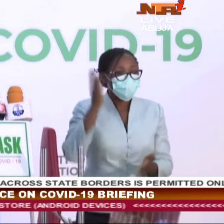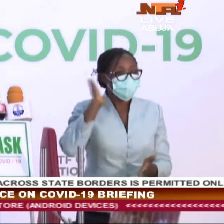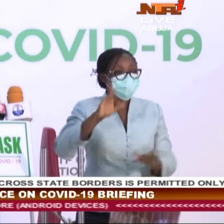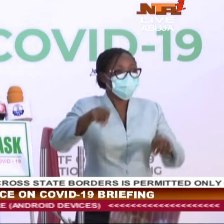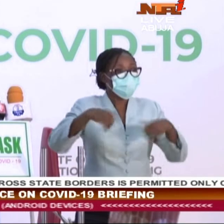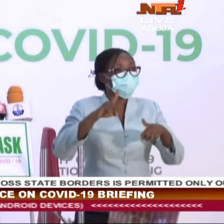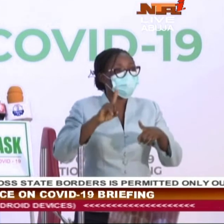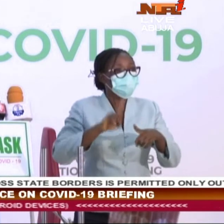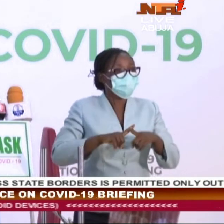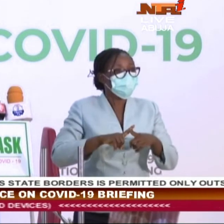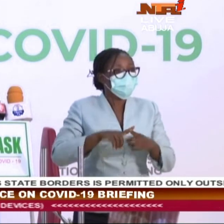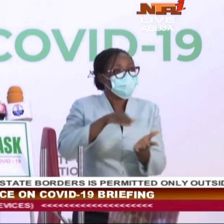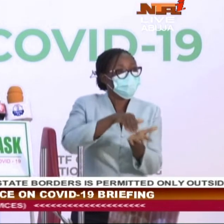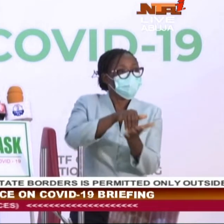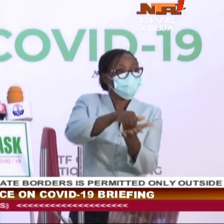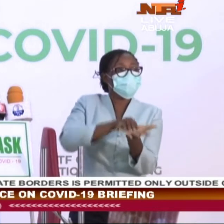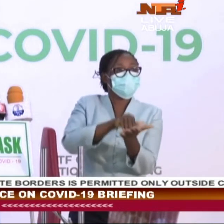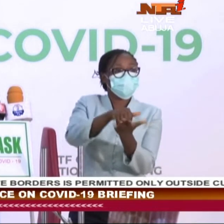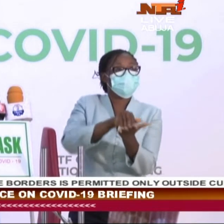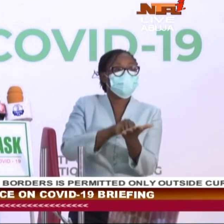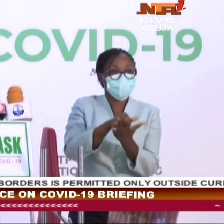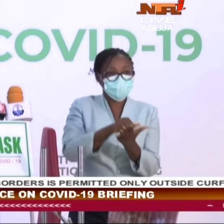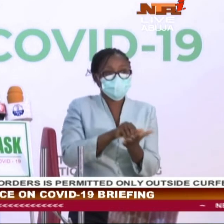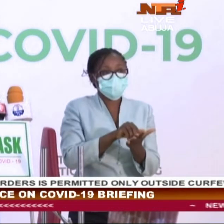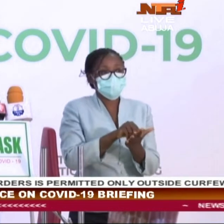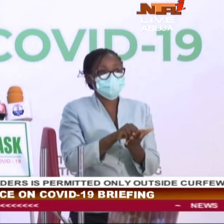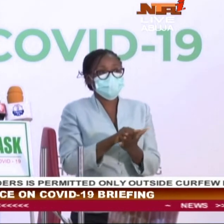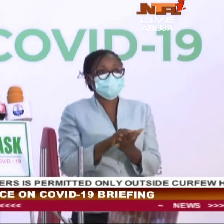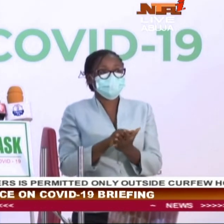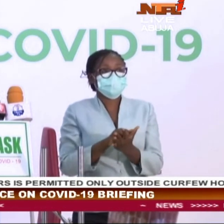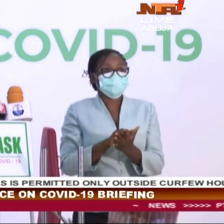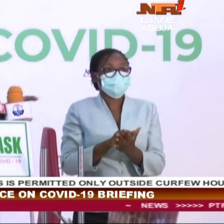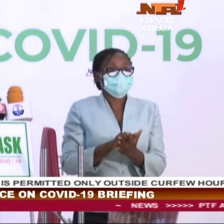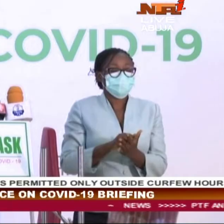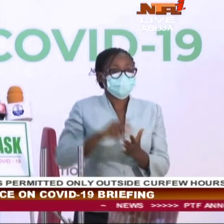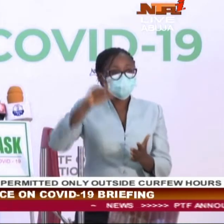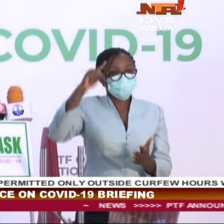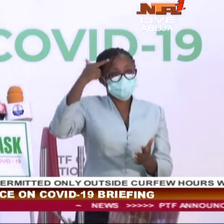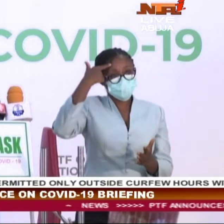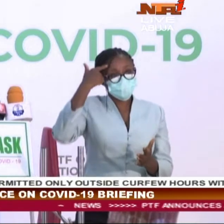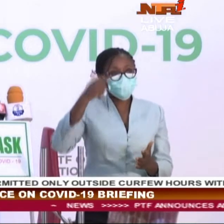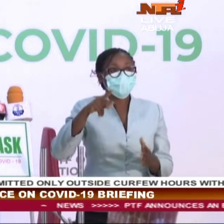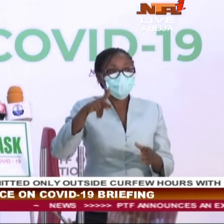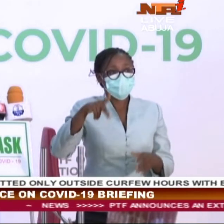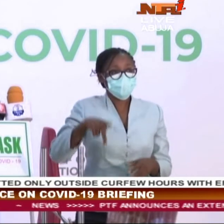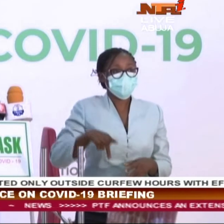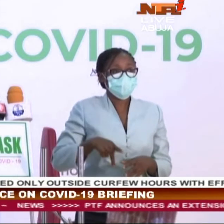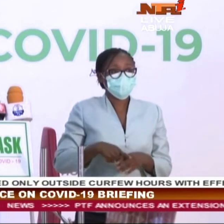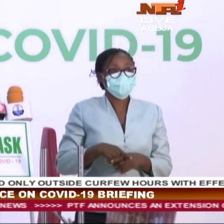recession, with a GDP growth rate estimated at